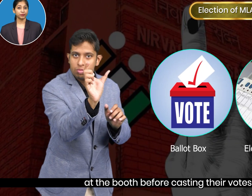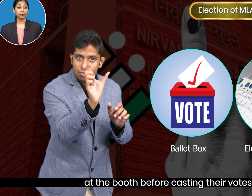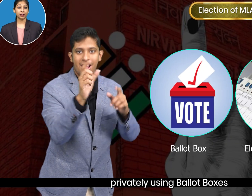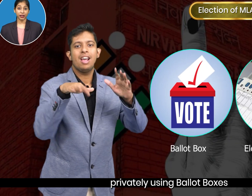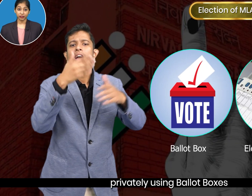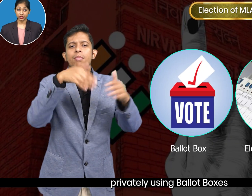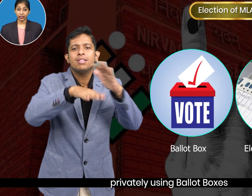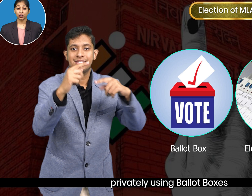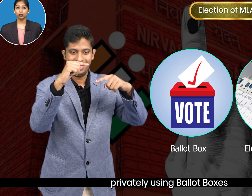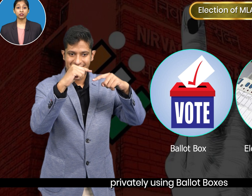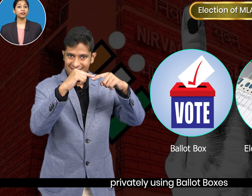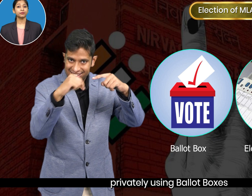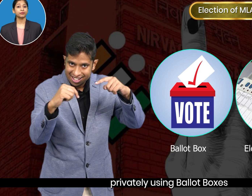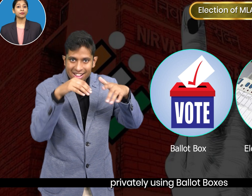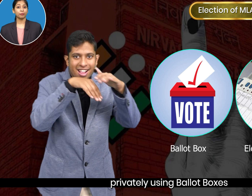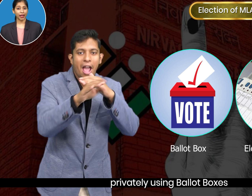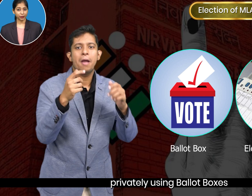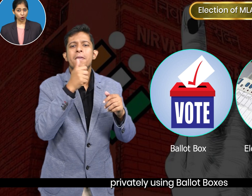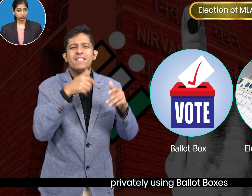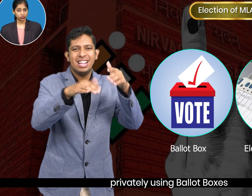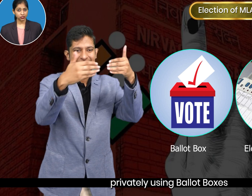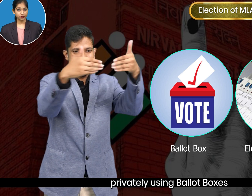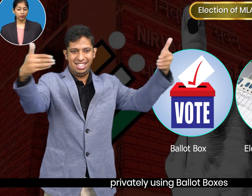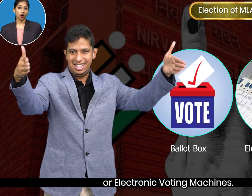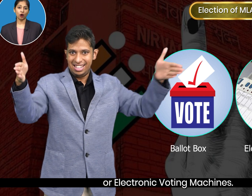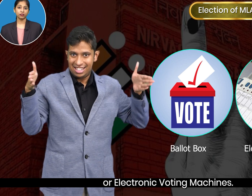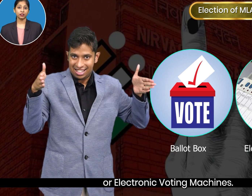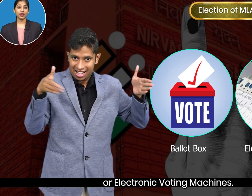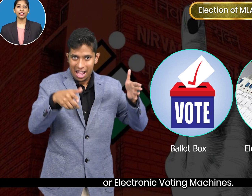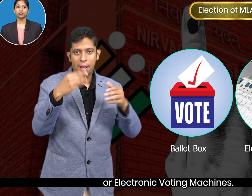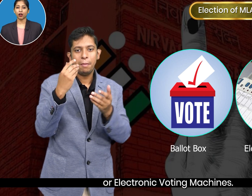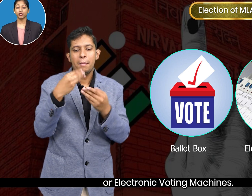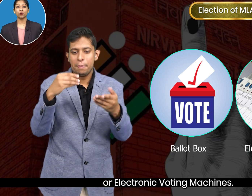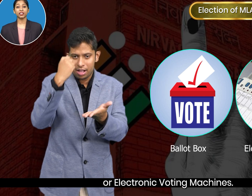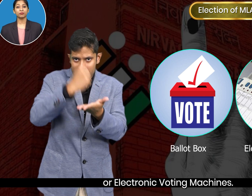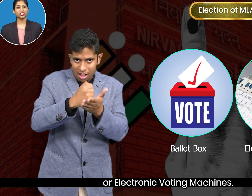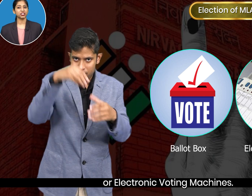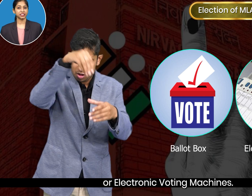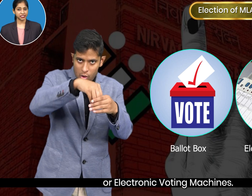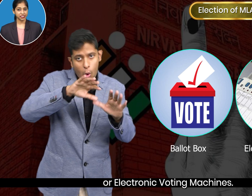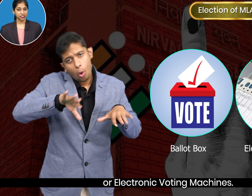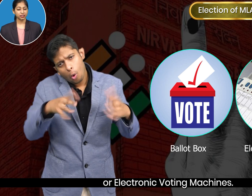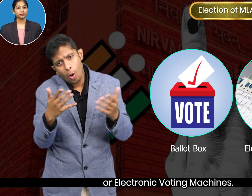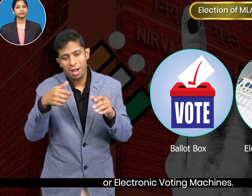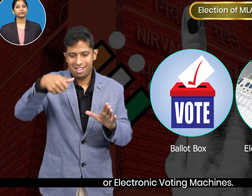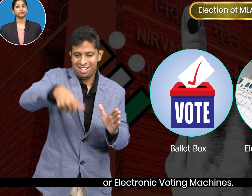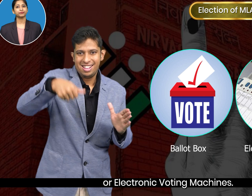votes, privately using ballot boxes or electronic voting